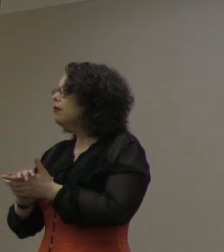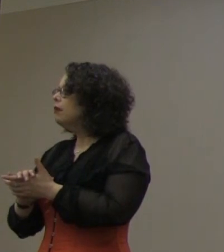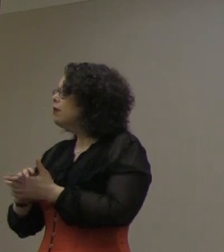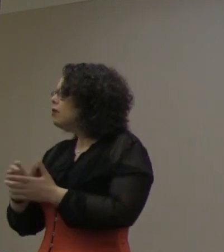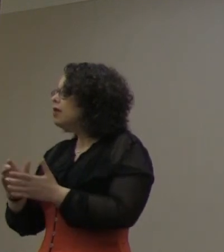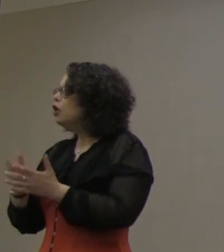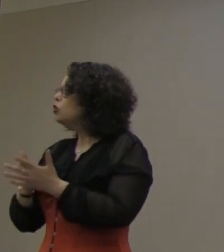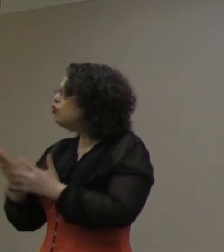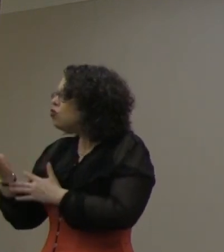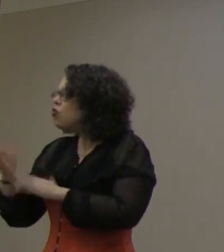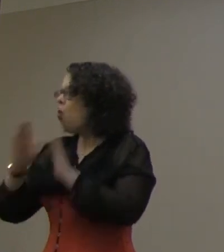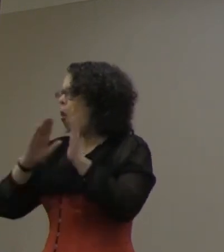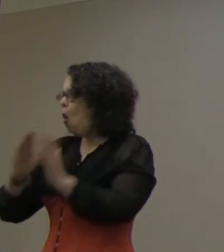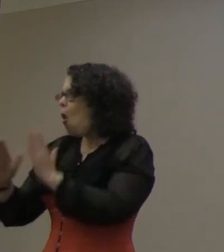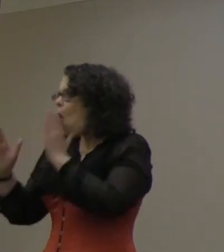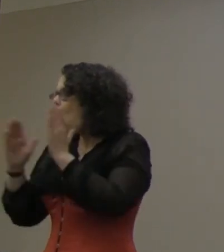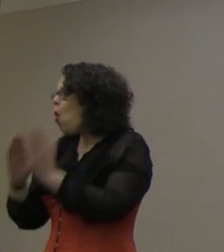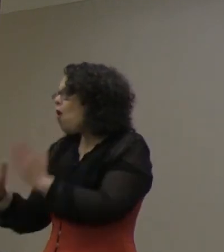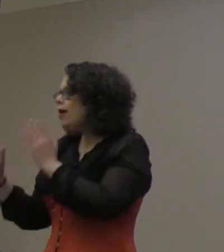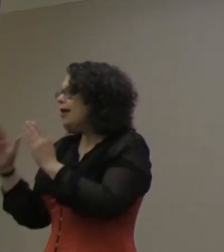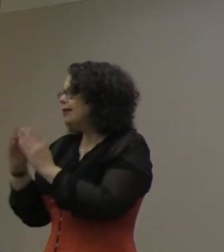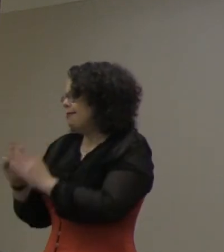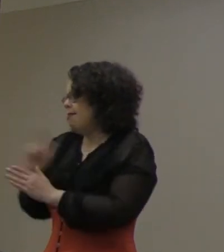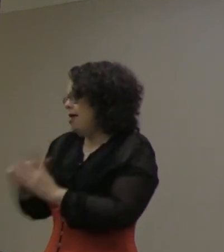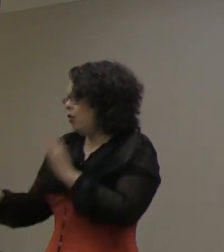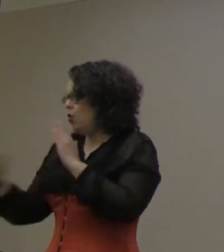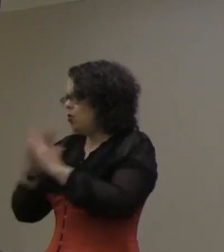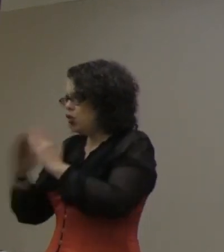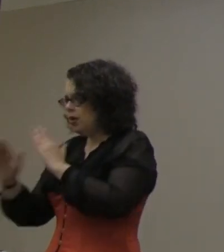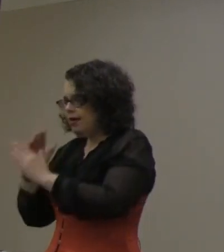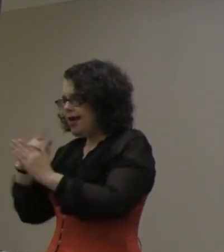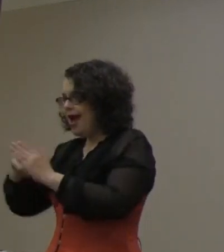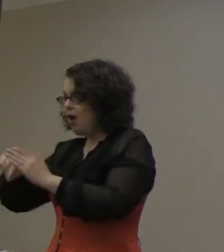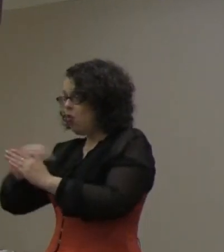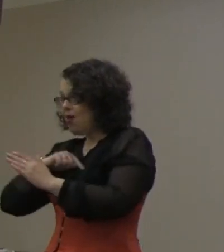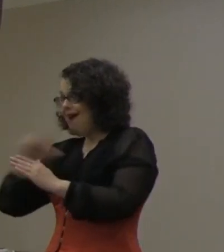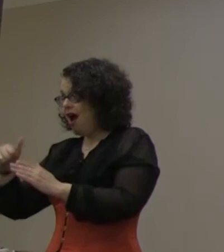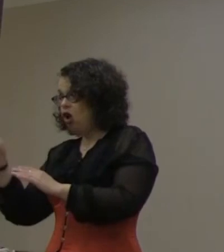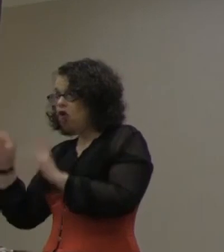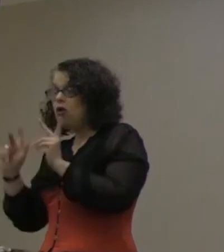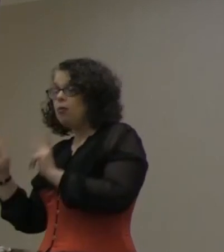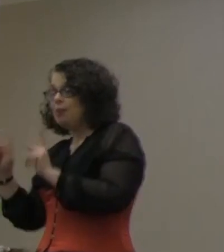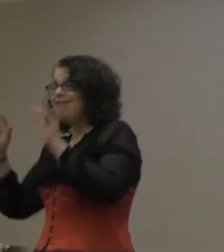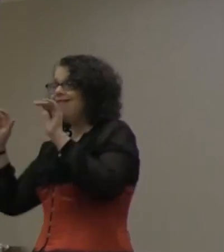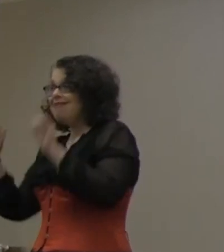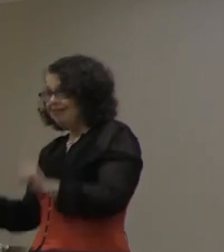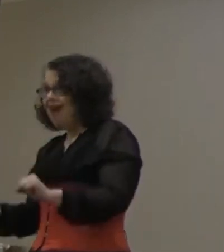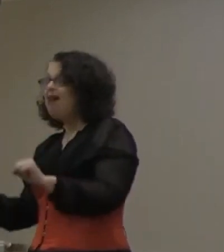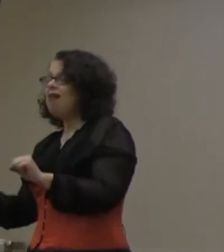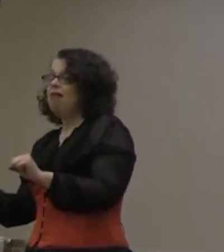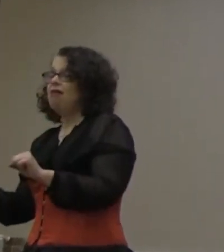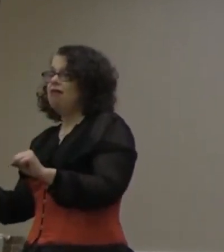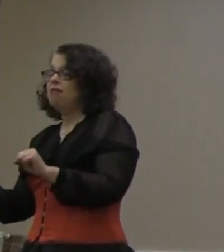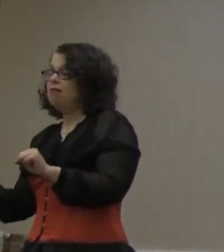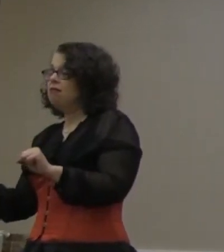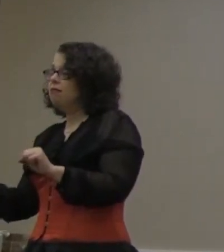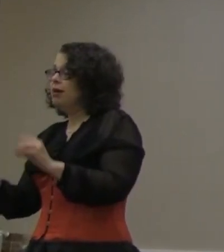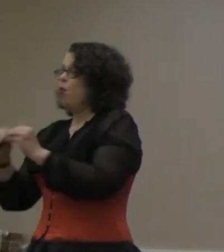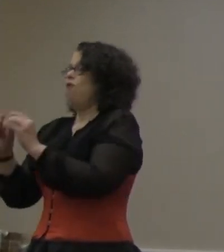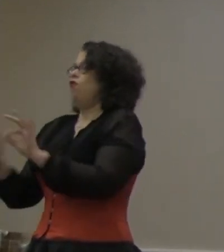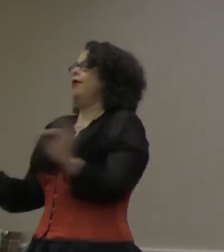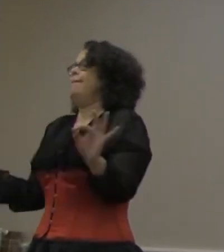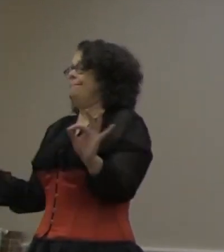through organizing within the leather community that we and others will be that much more